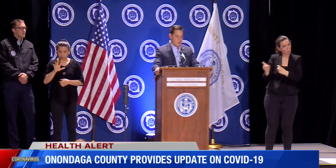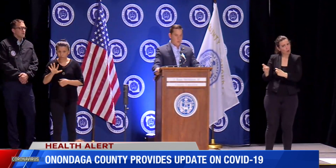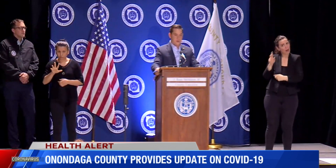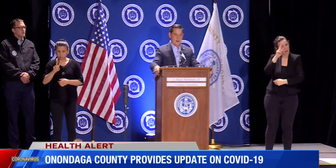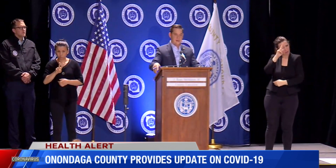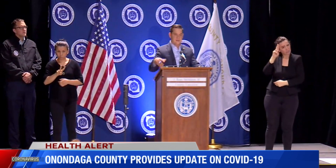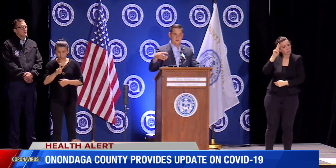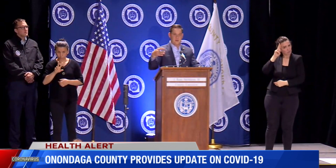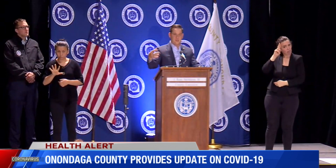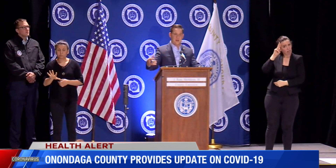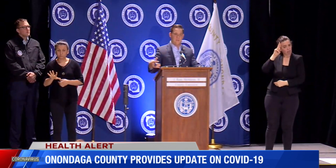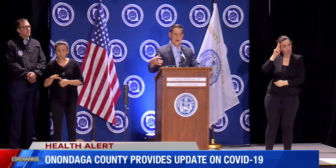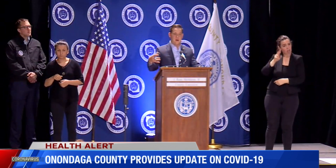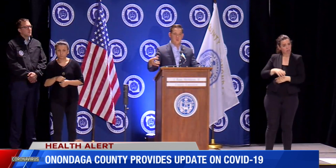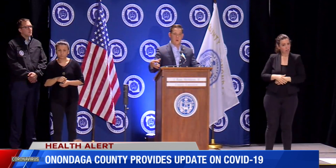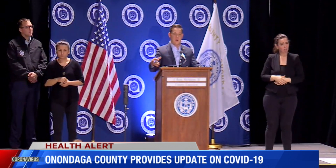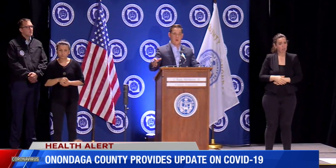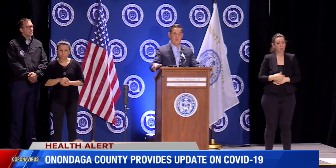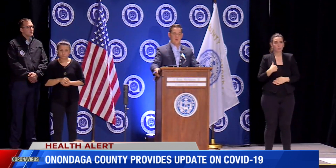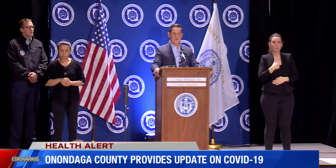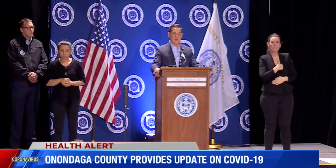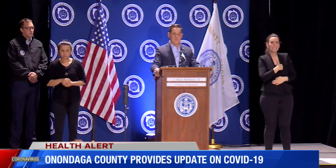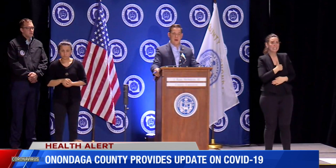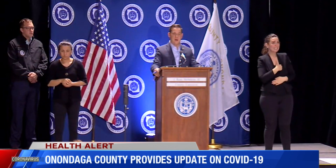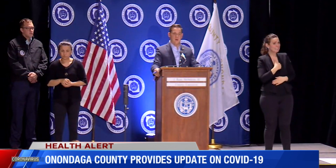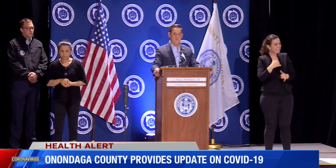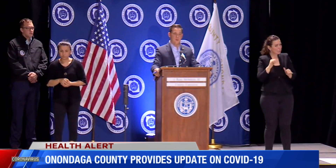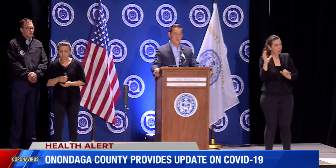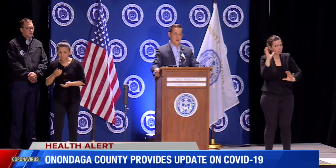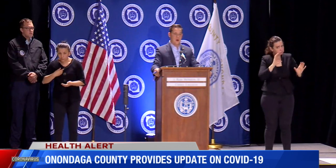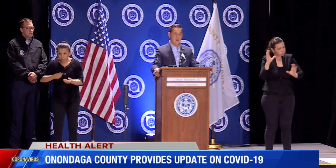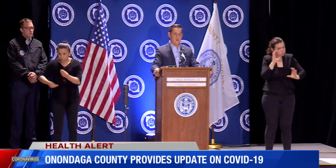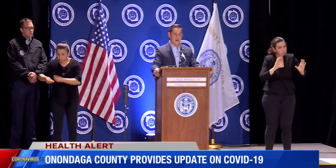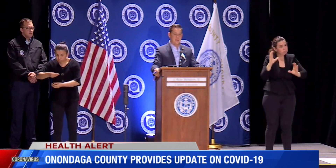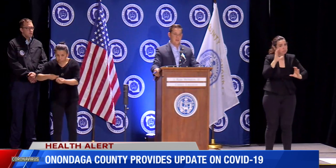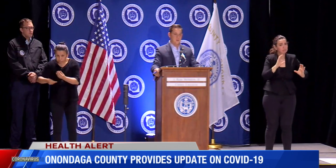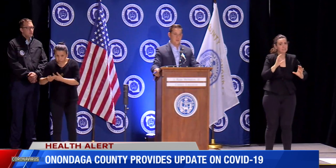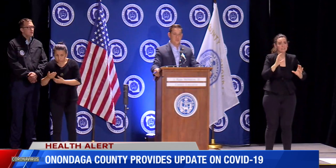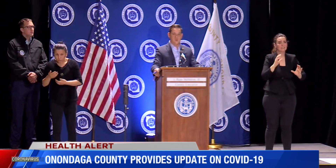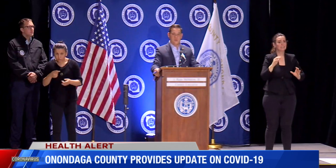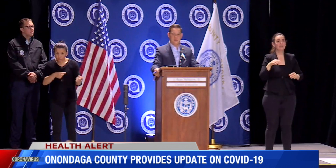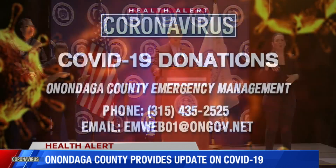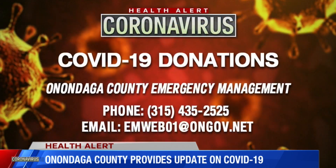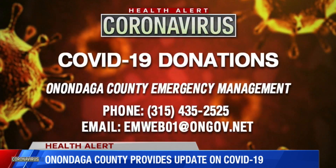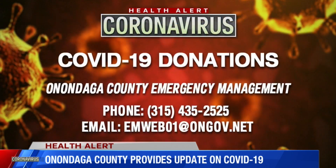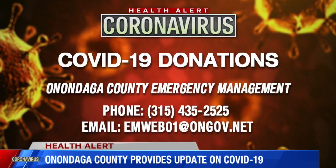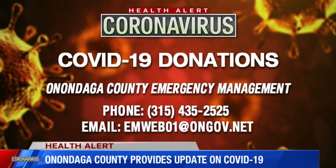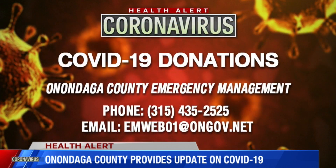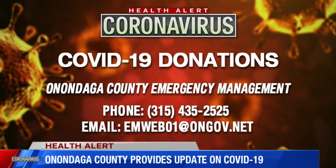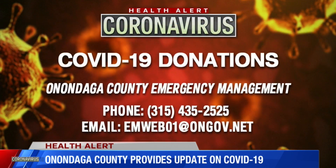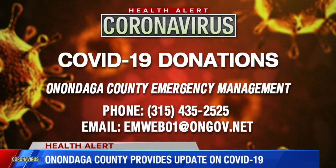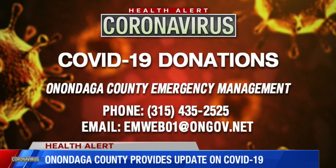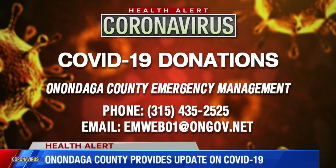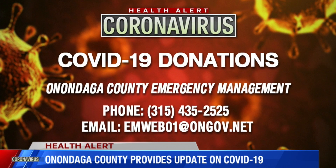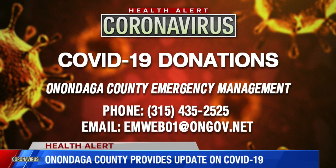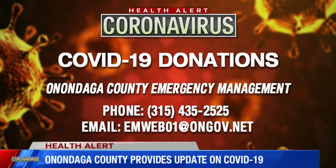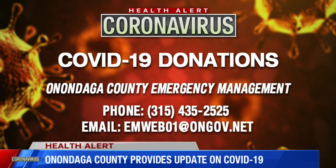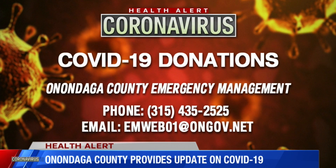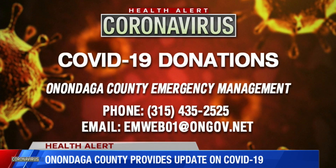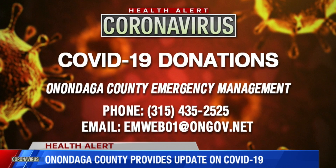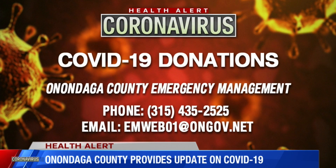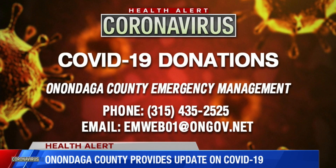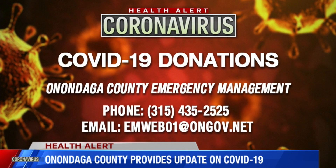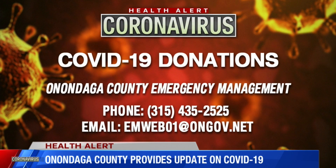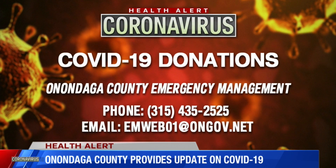us. We constantly are trying to buy it as well. Very competitive. Any donations we get are going to go back into nursing homes and